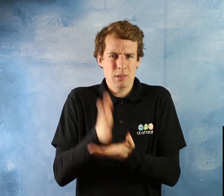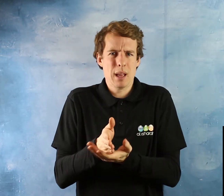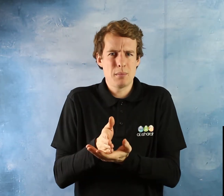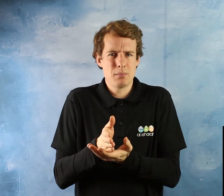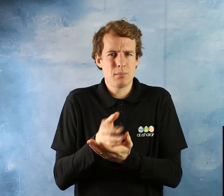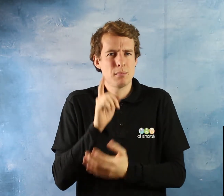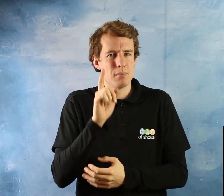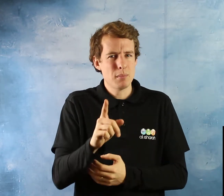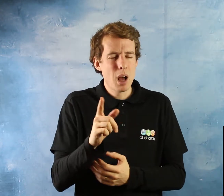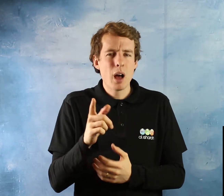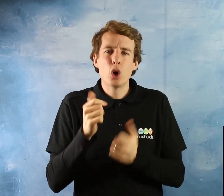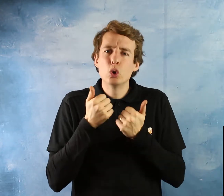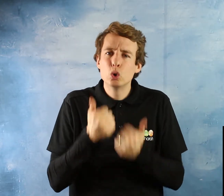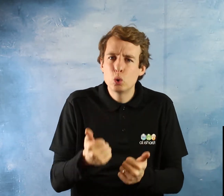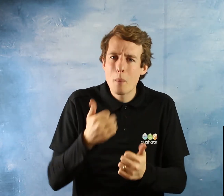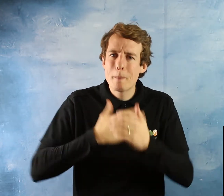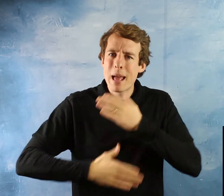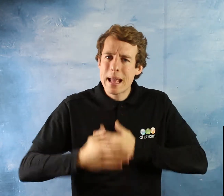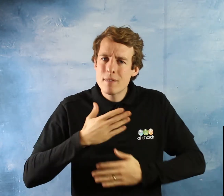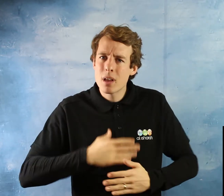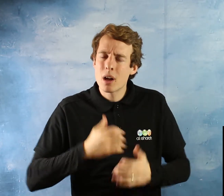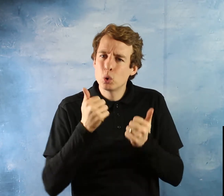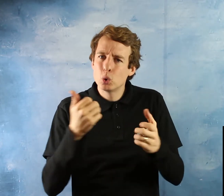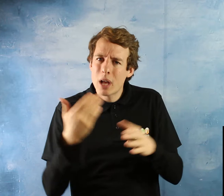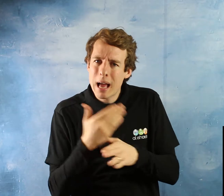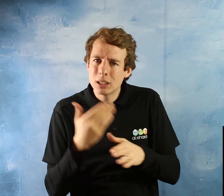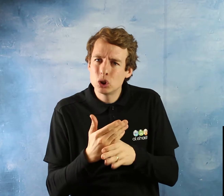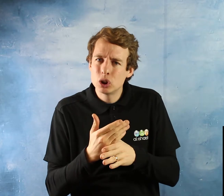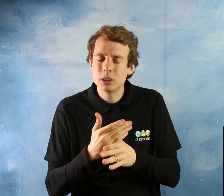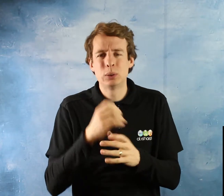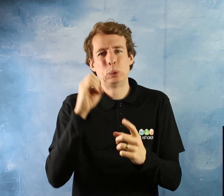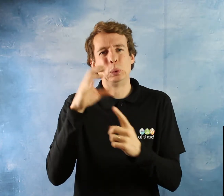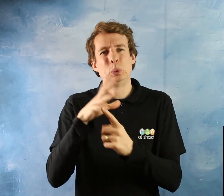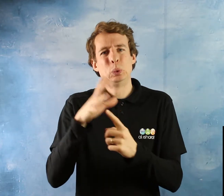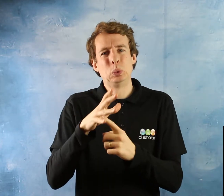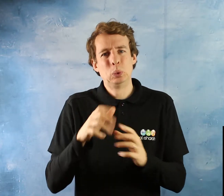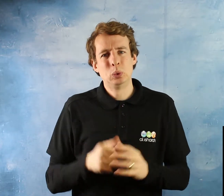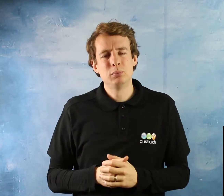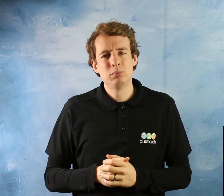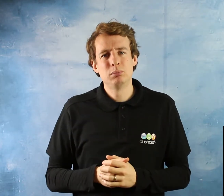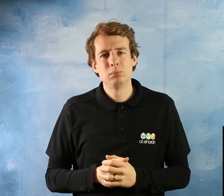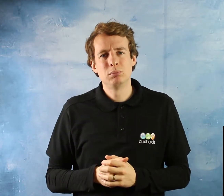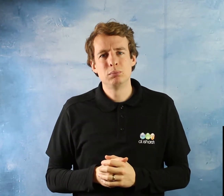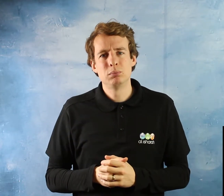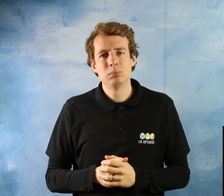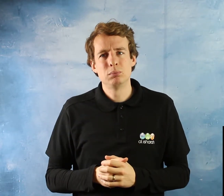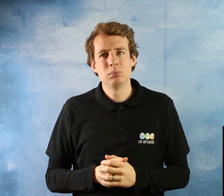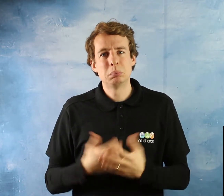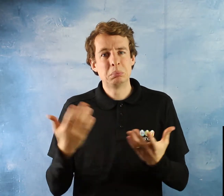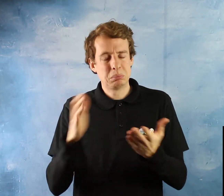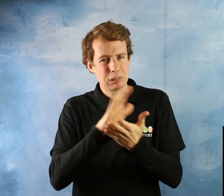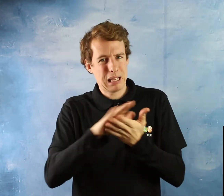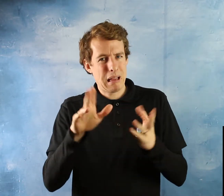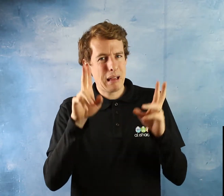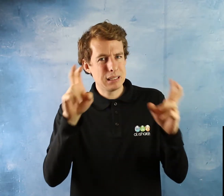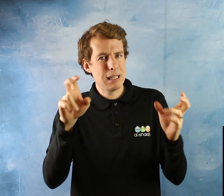sometimes consider it is good, but probably is not that important. Why hadith is giving us